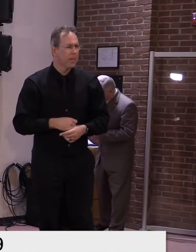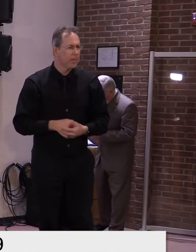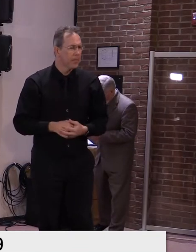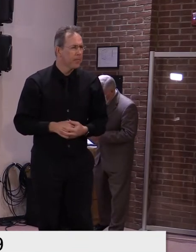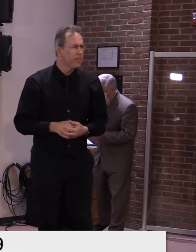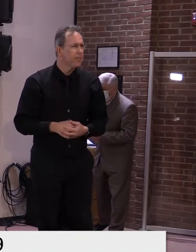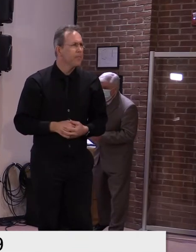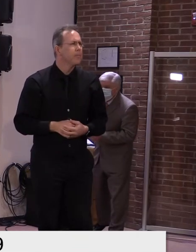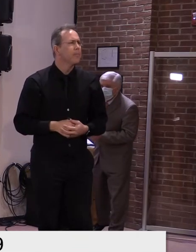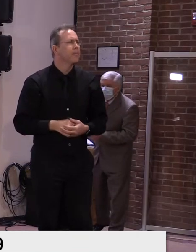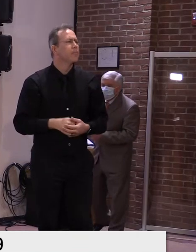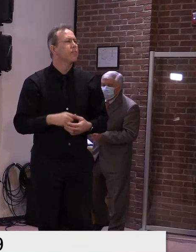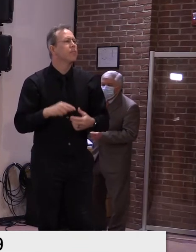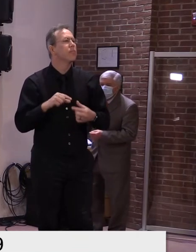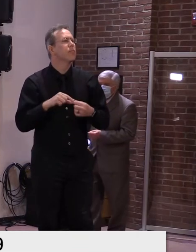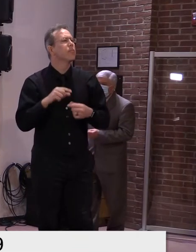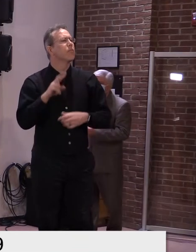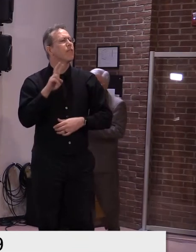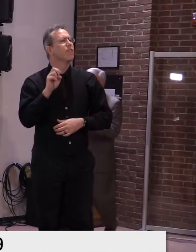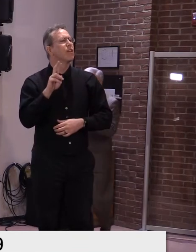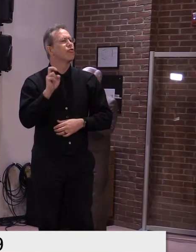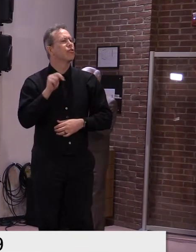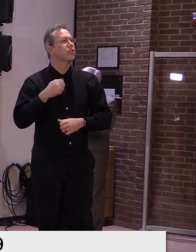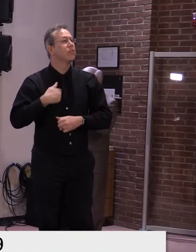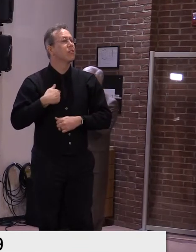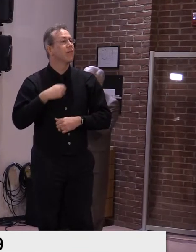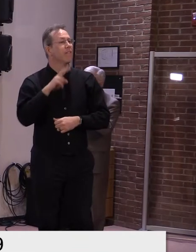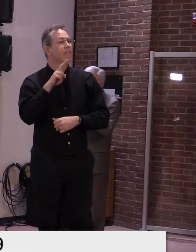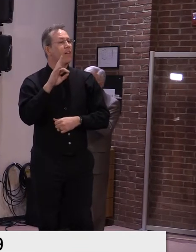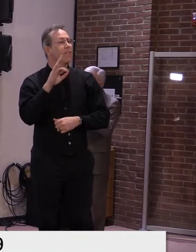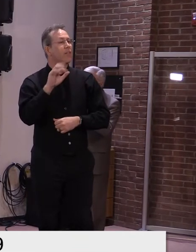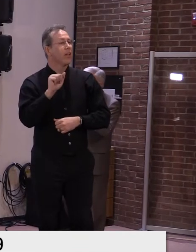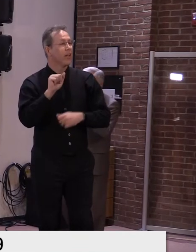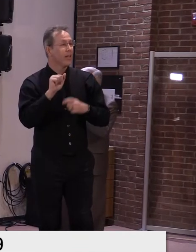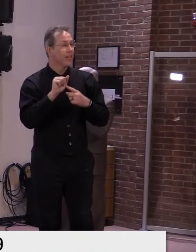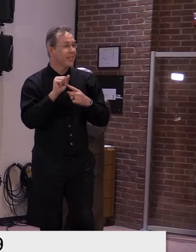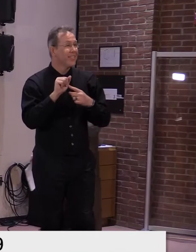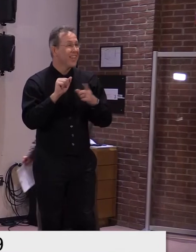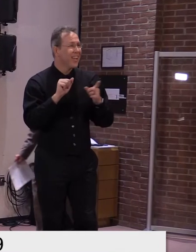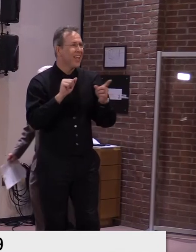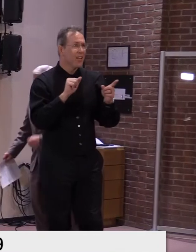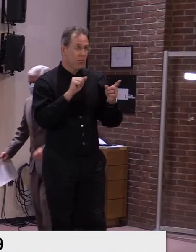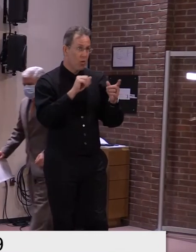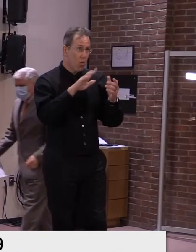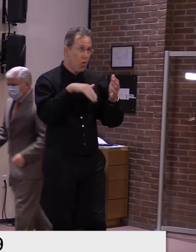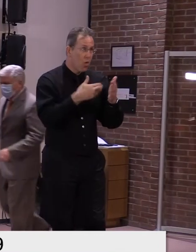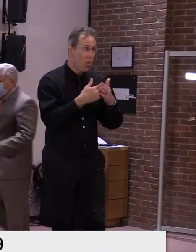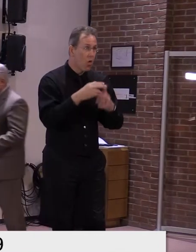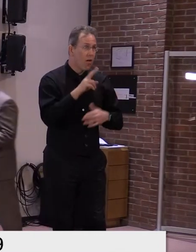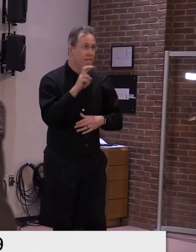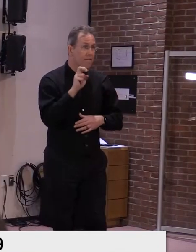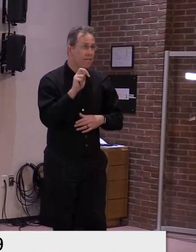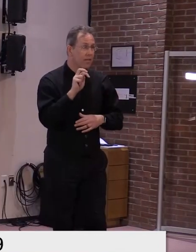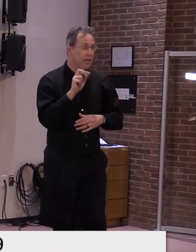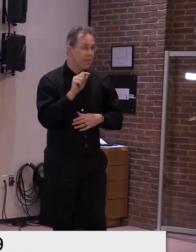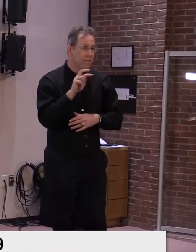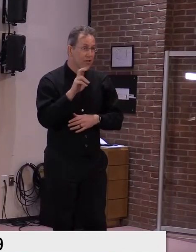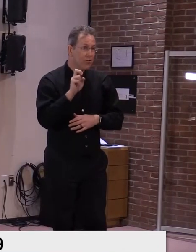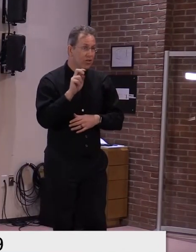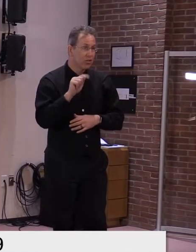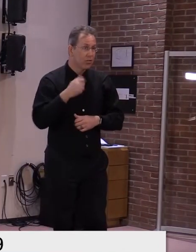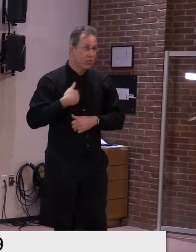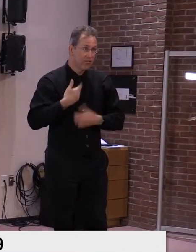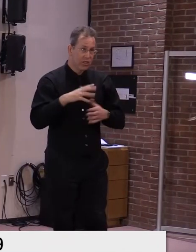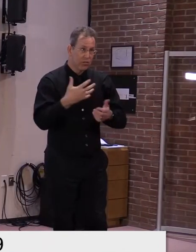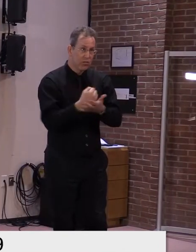get their vaccines through the VA at this point, or only veterans who already get their health care through the